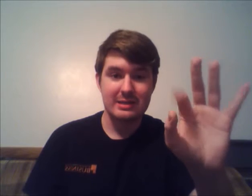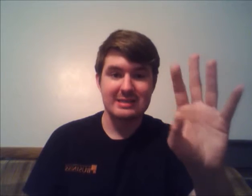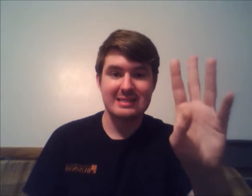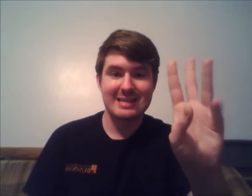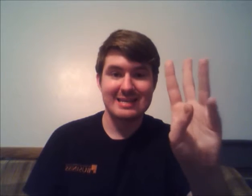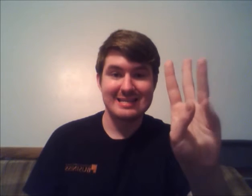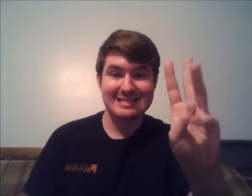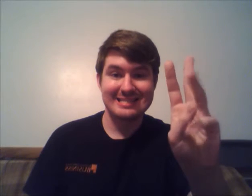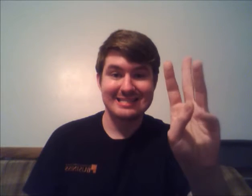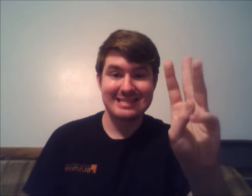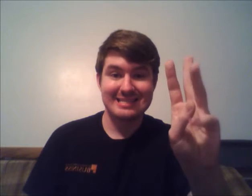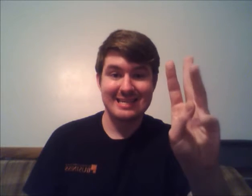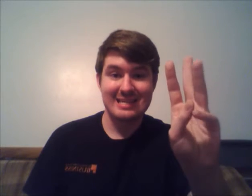is 16,